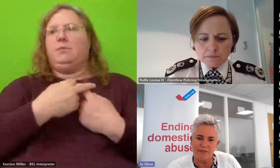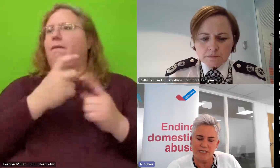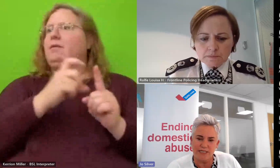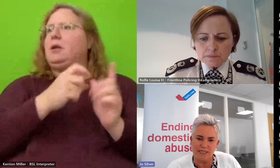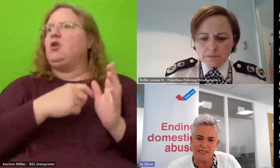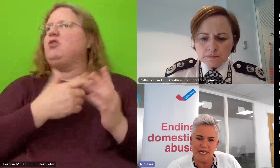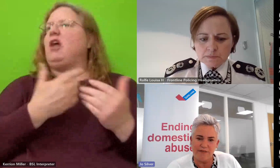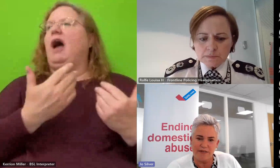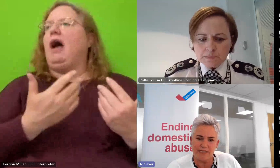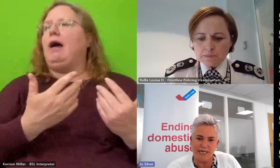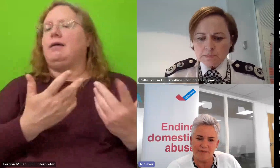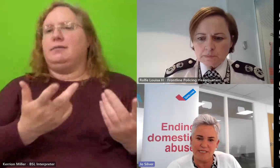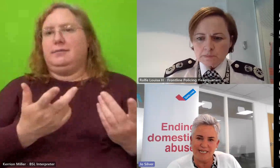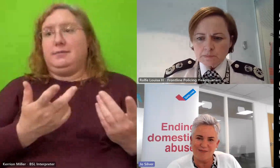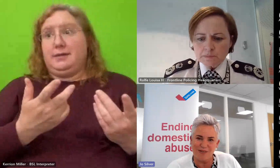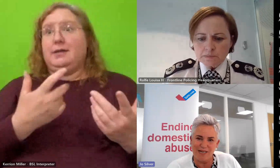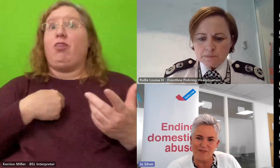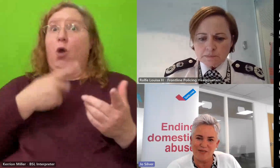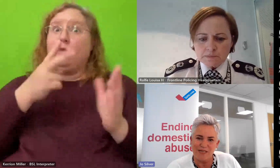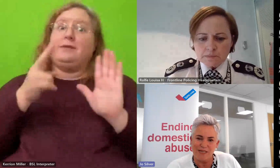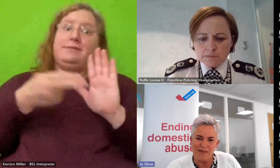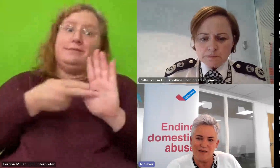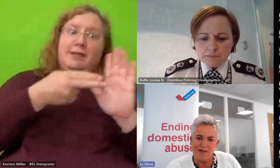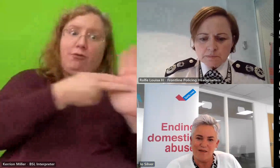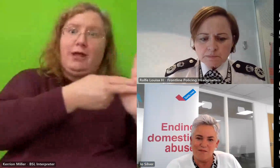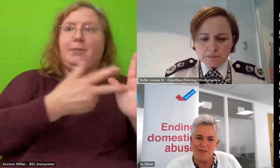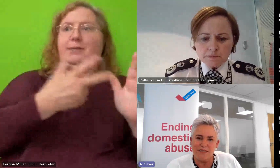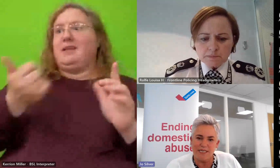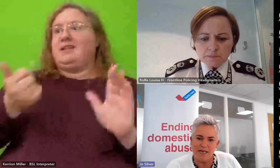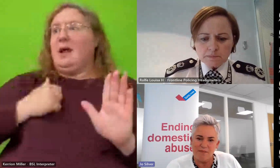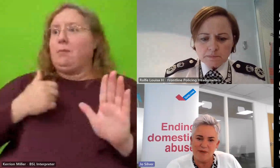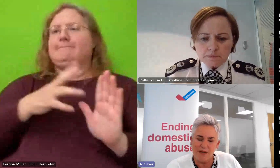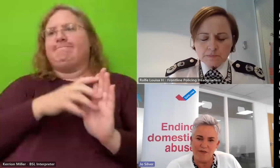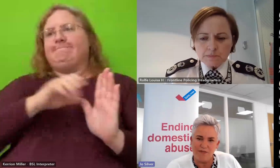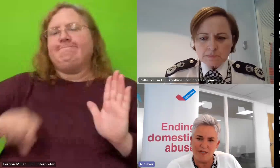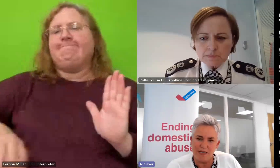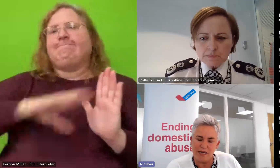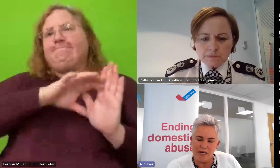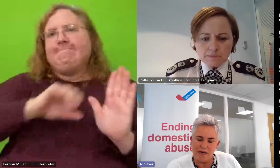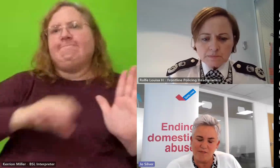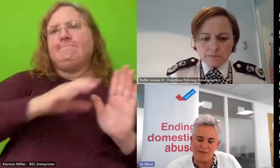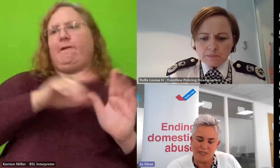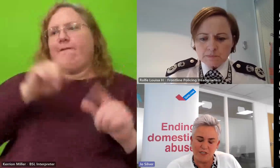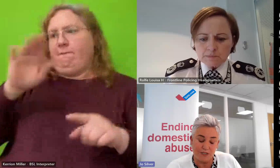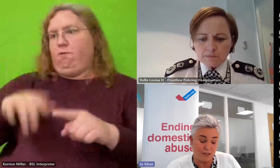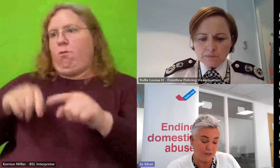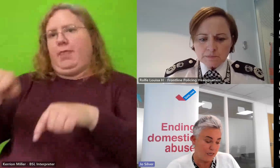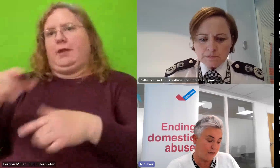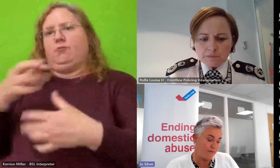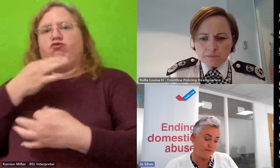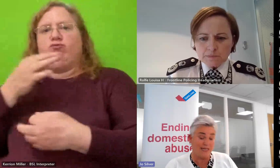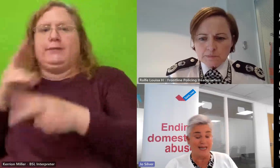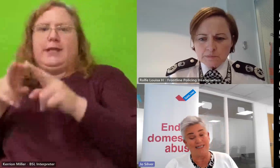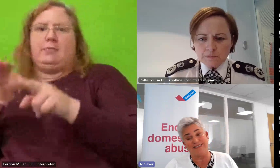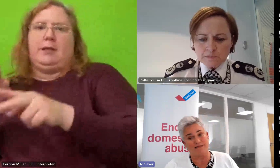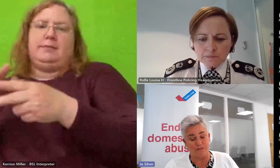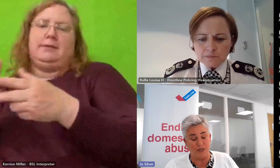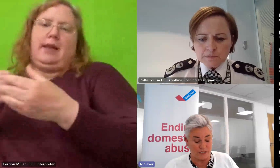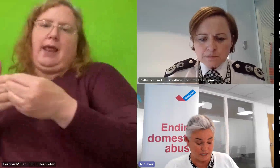those assumptions and stereotypes that we've built up over our professional